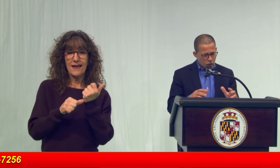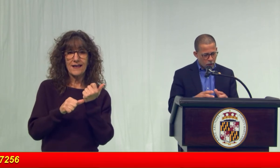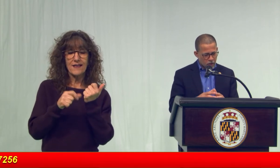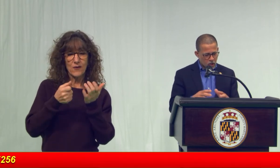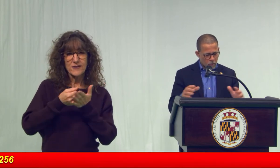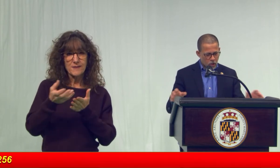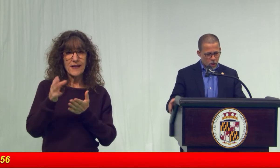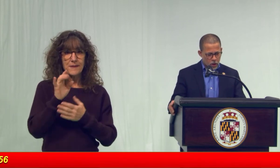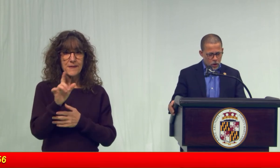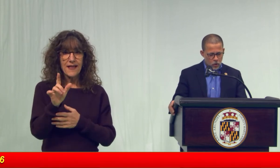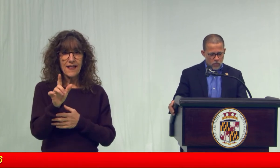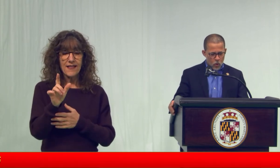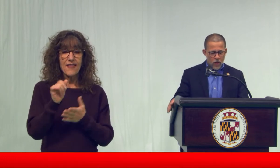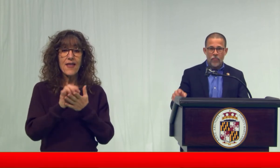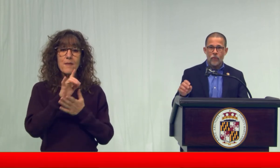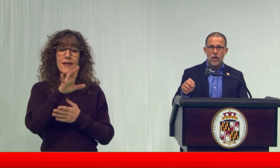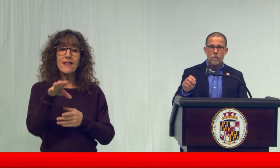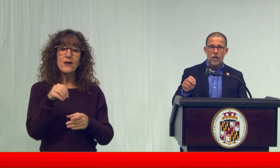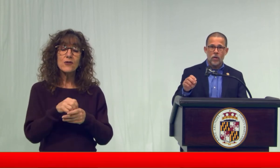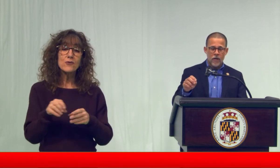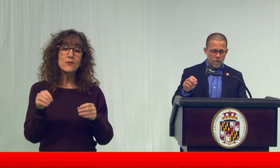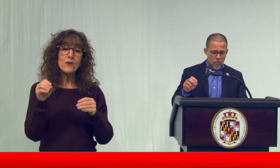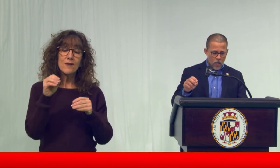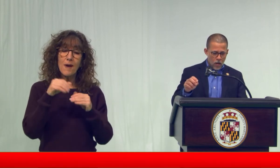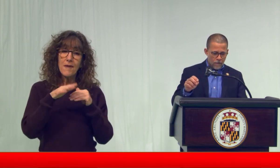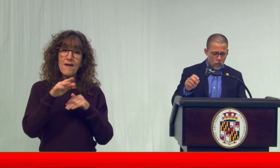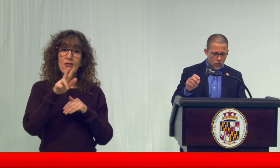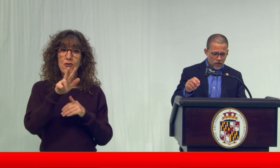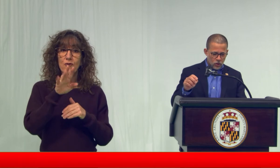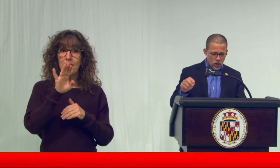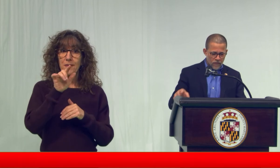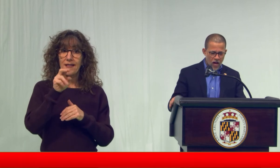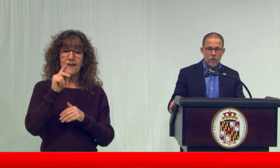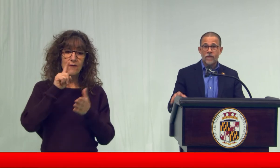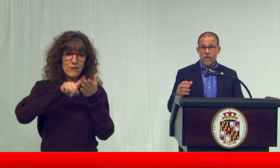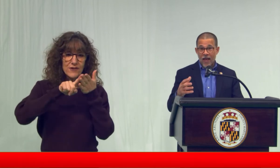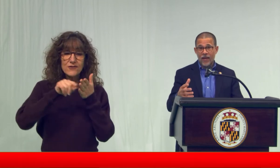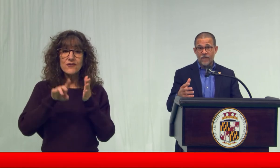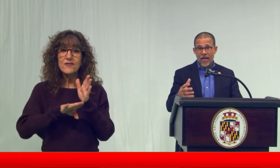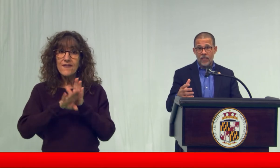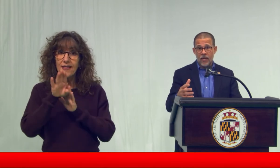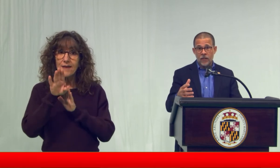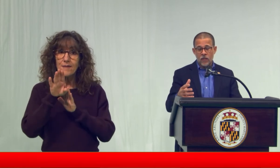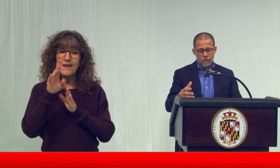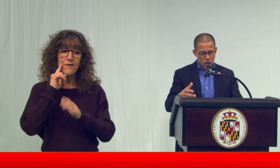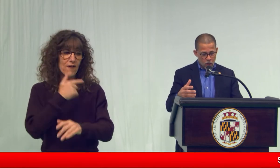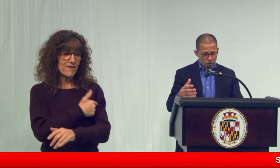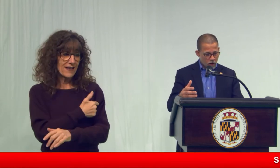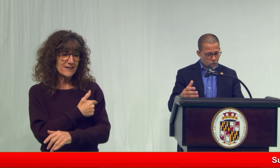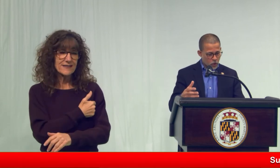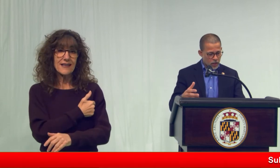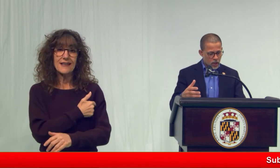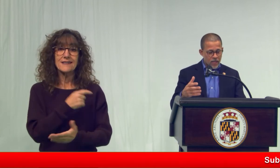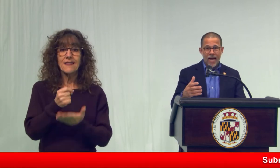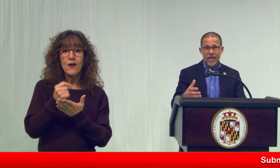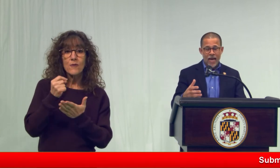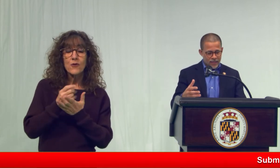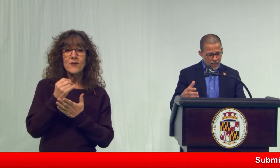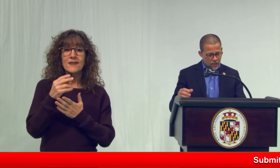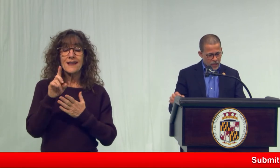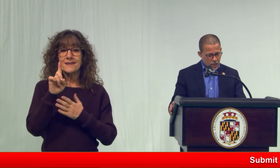bill. This bill includes more than $3 billion for research and development for vaccines, therapeutics,